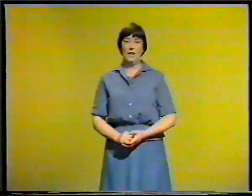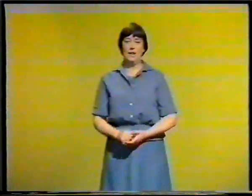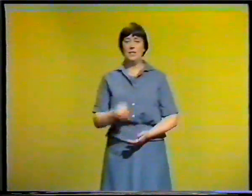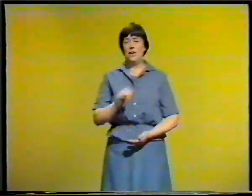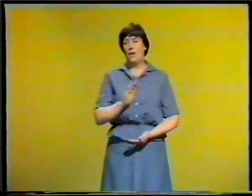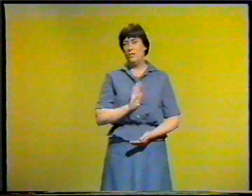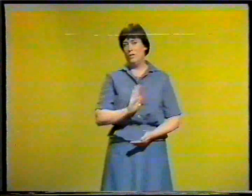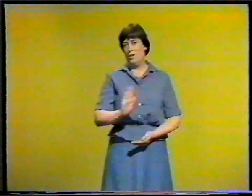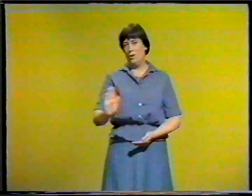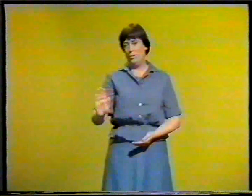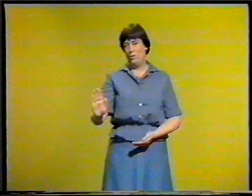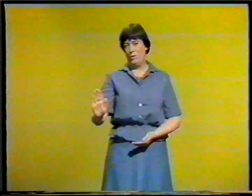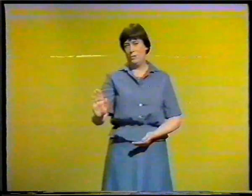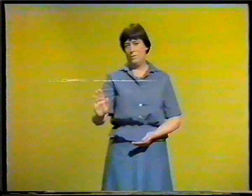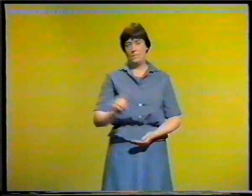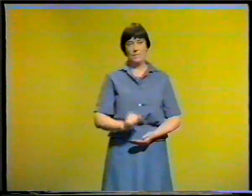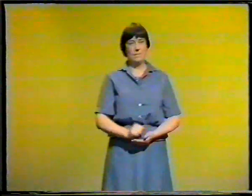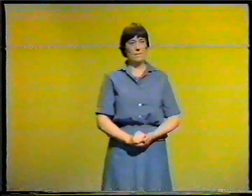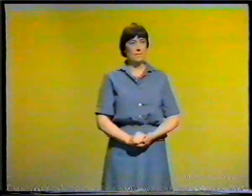And no.